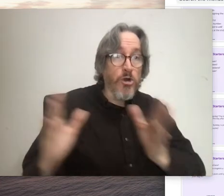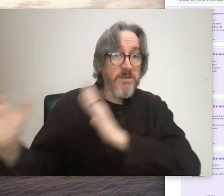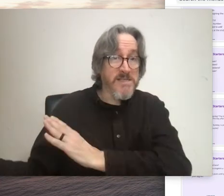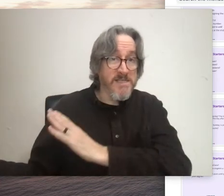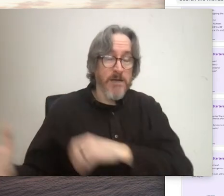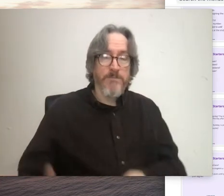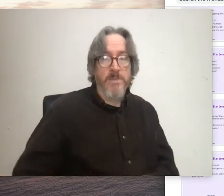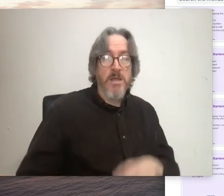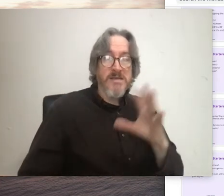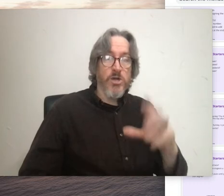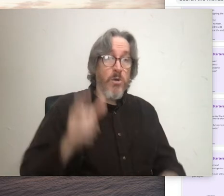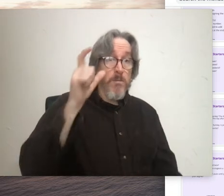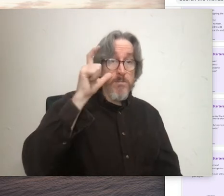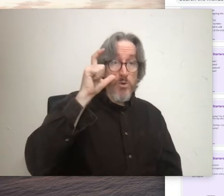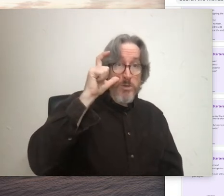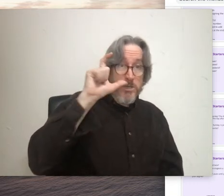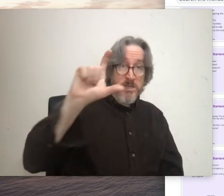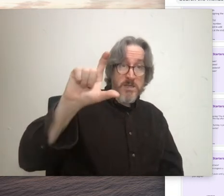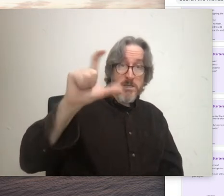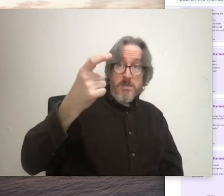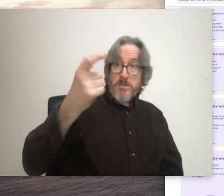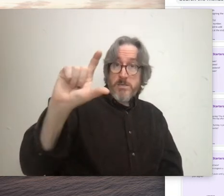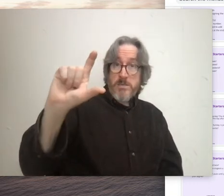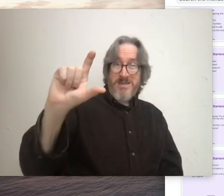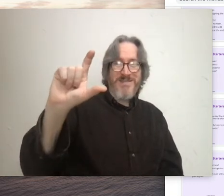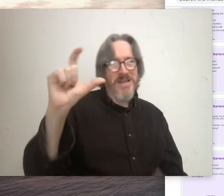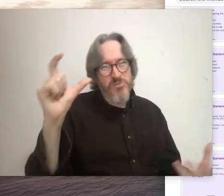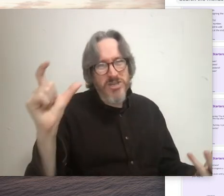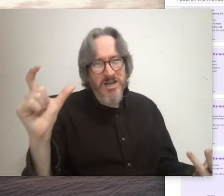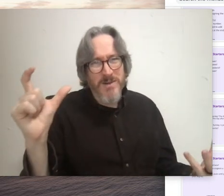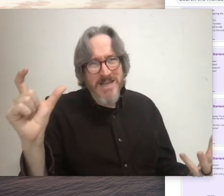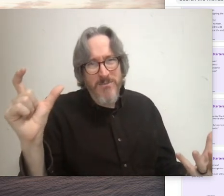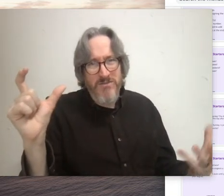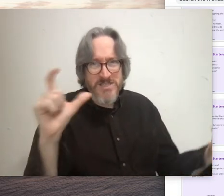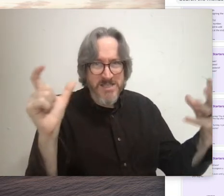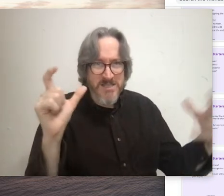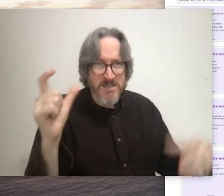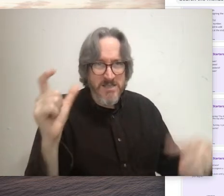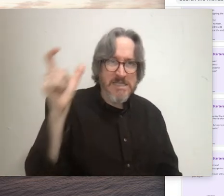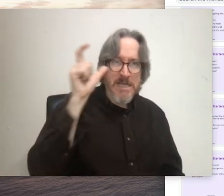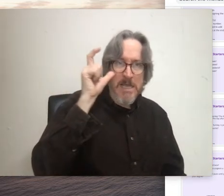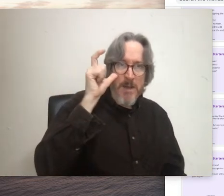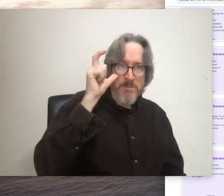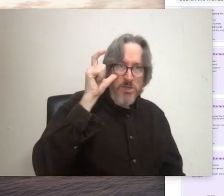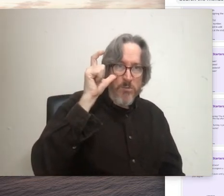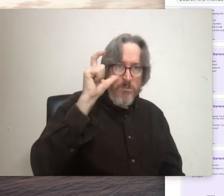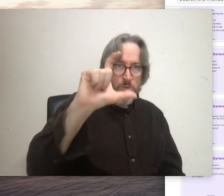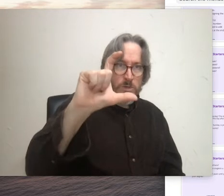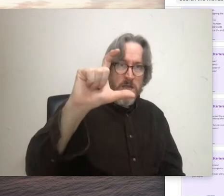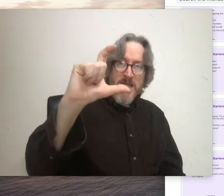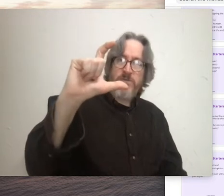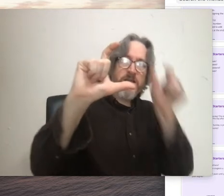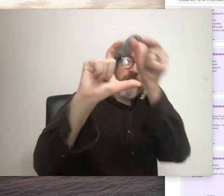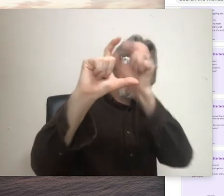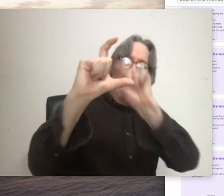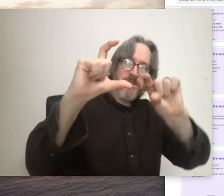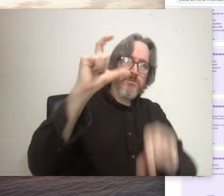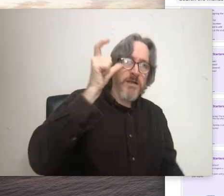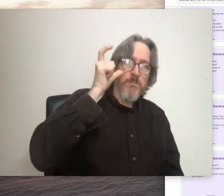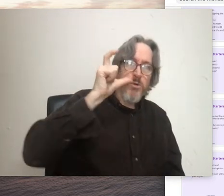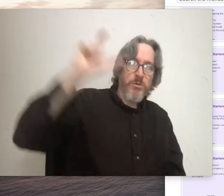Moon, Earth, and Sun. So Moon, because we're talking about time references, these things can come up. So Moon, think